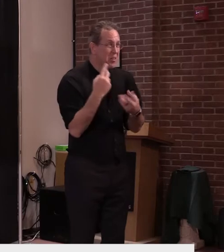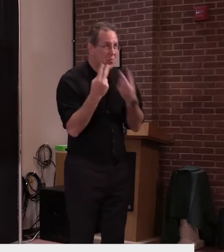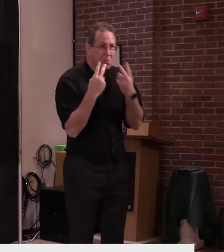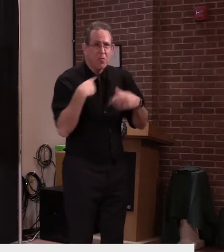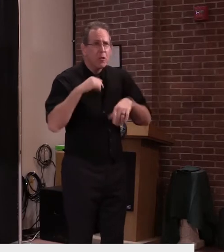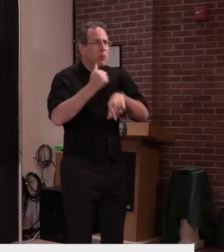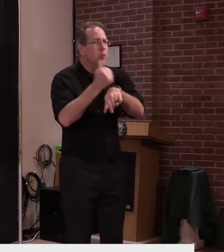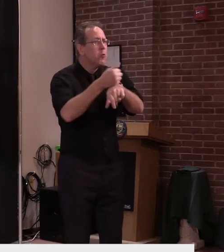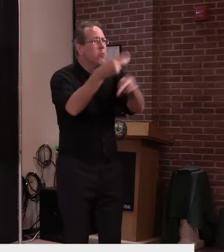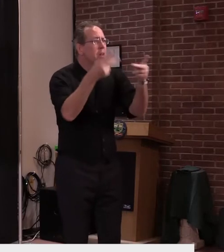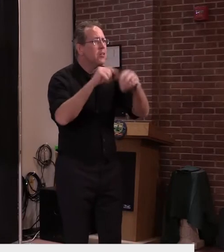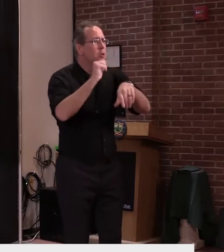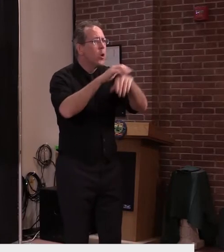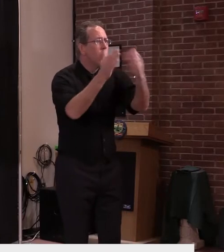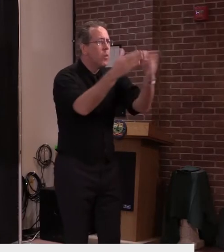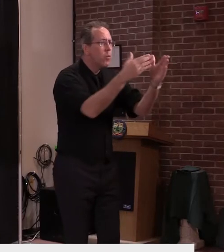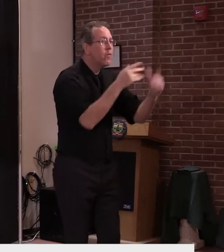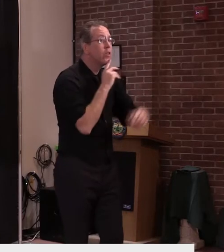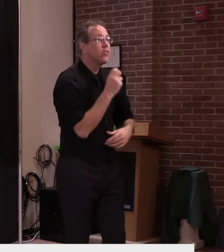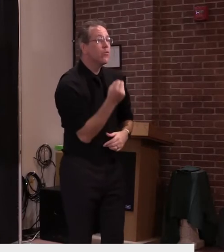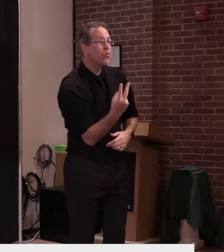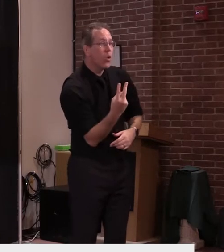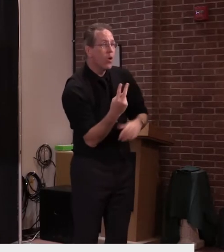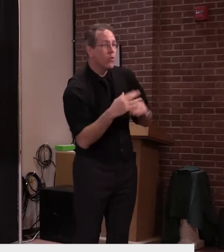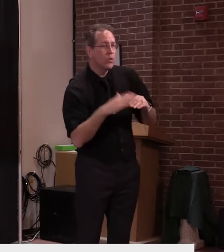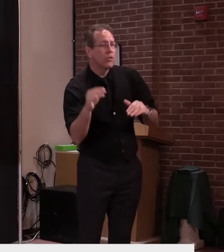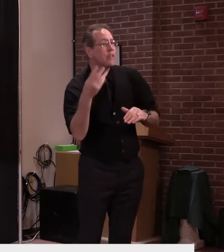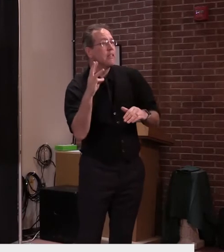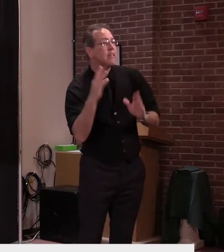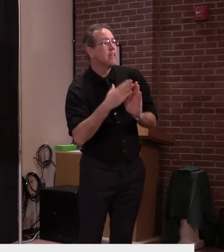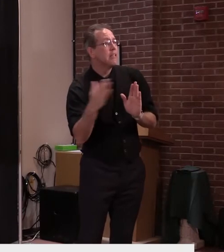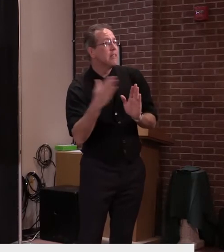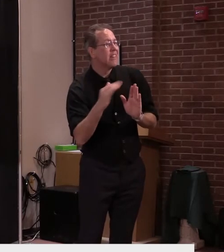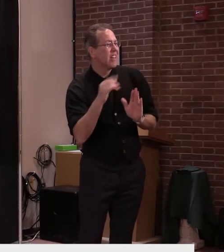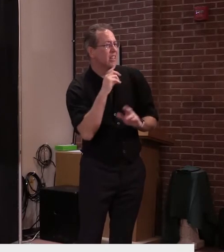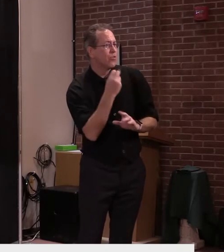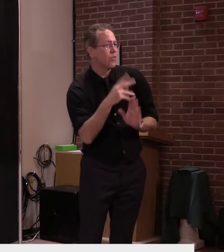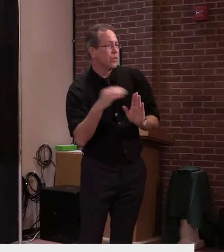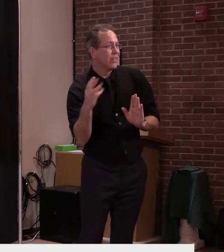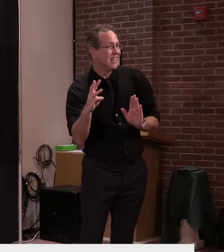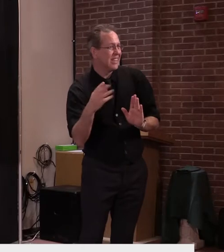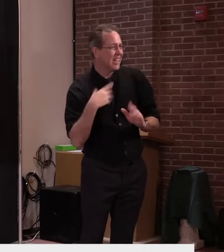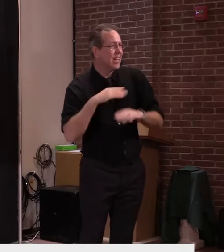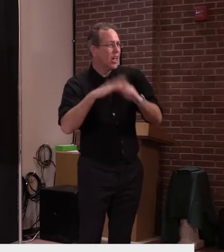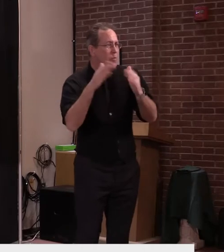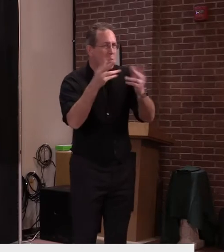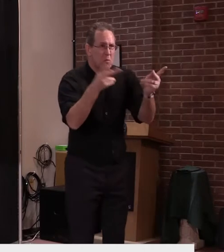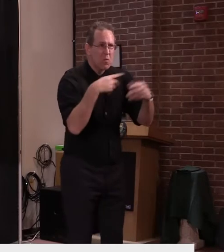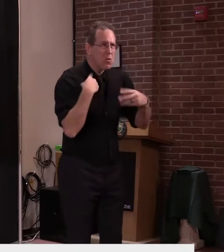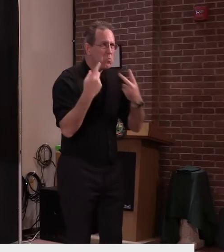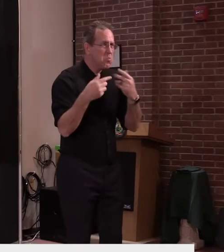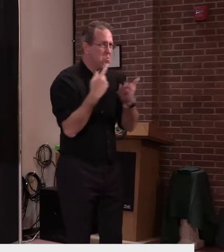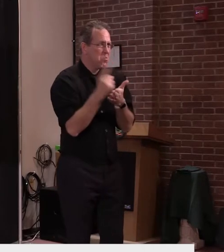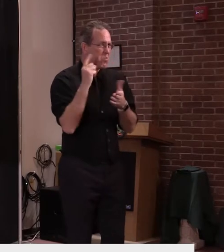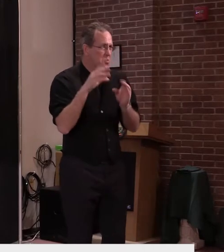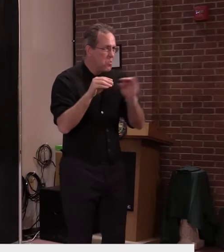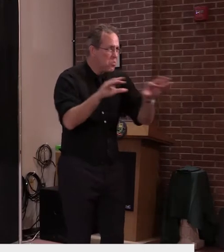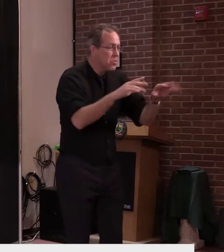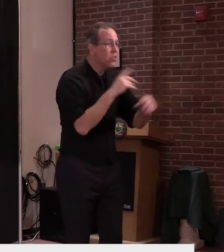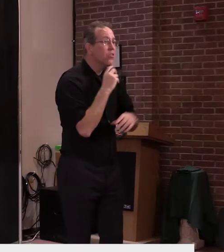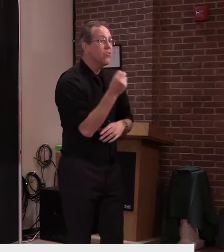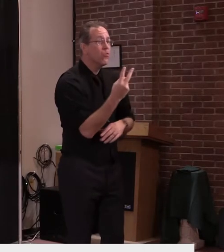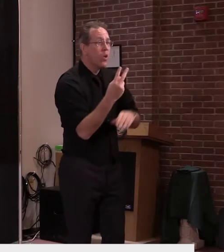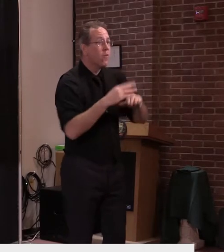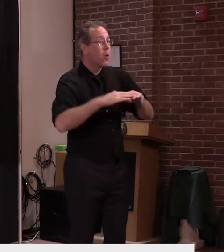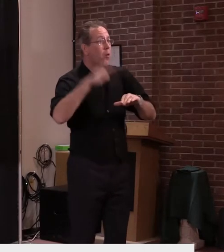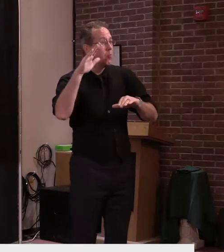children aged 12 to 16. As has been stated several times, for anyone 12 years and older, getting